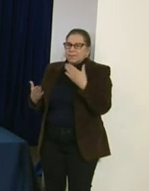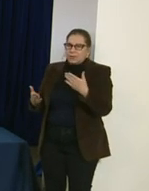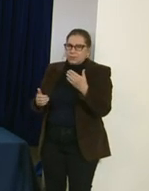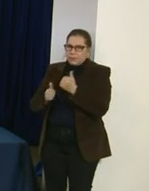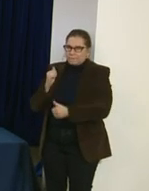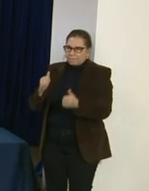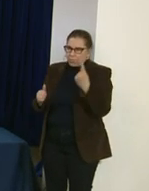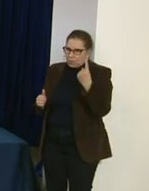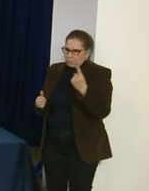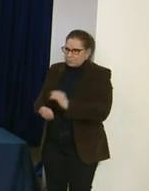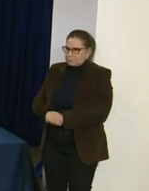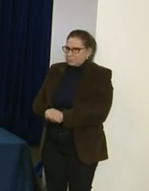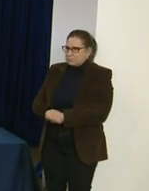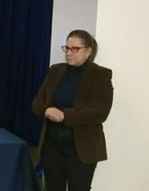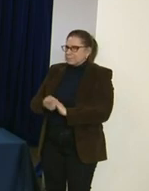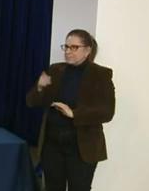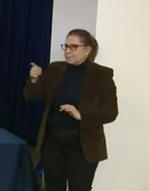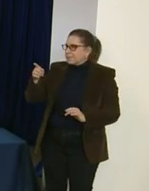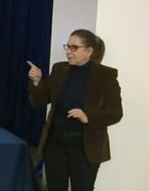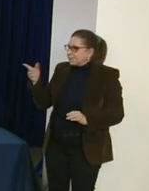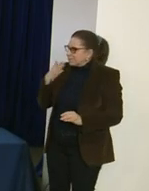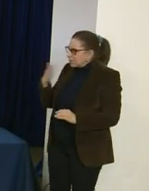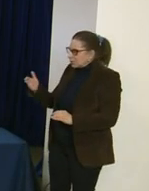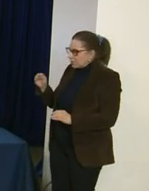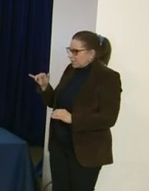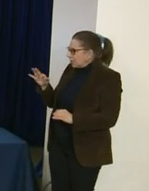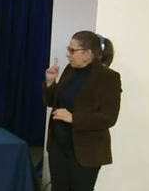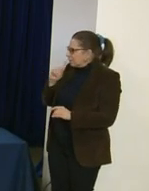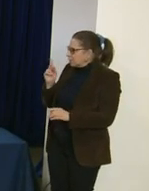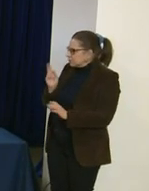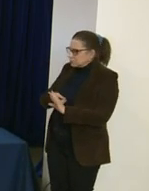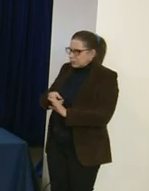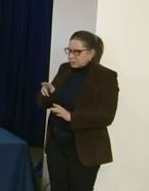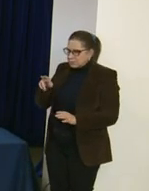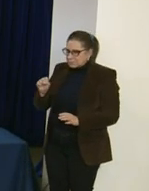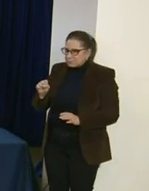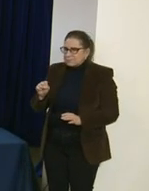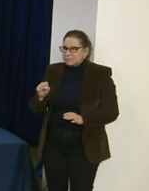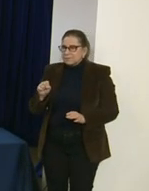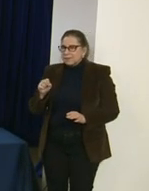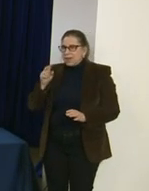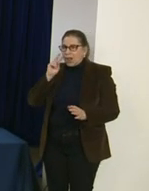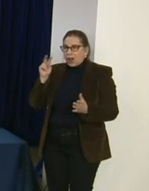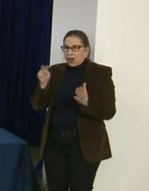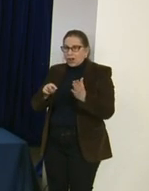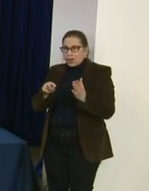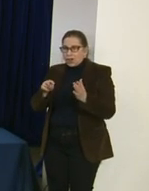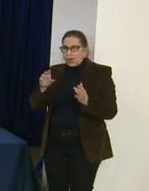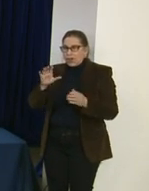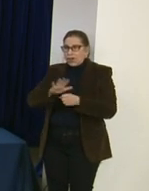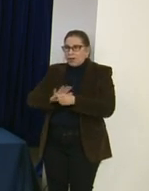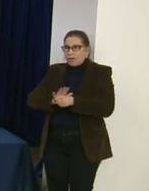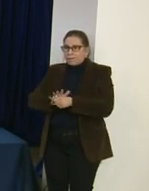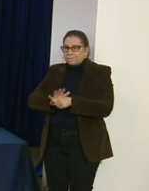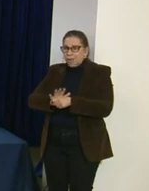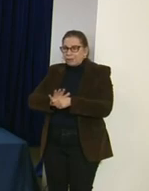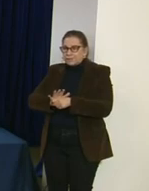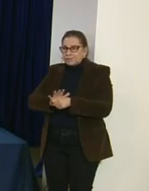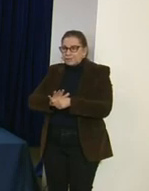everybody, for joining us. And again, for the most up-to-date information and resources, visit coronavirus.dc.gov. Thank you.